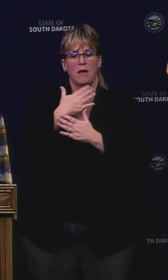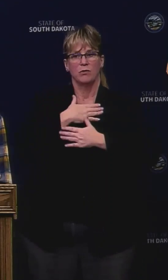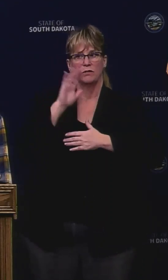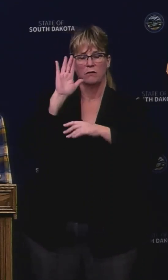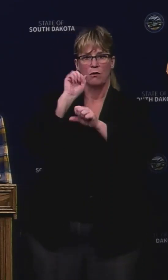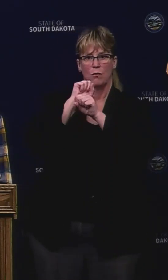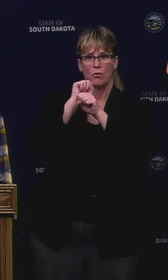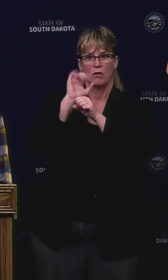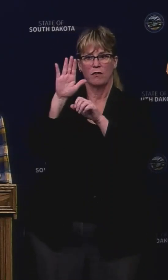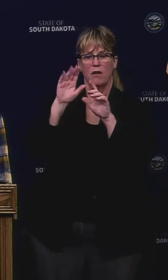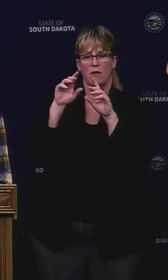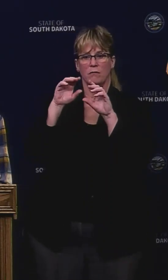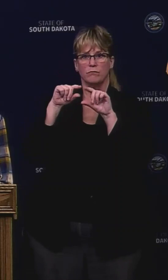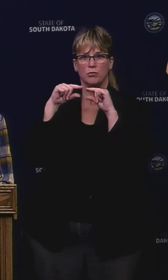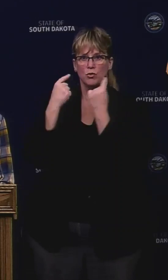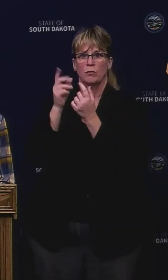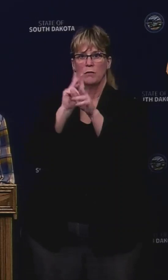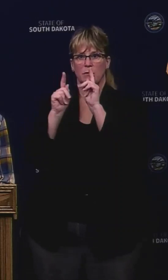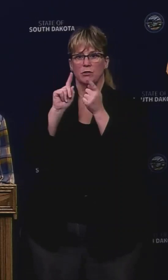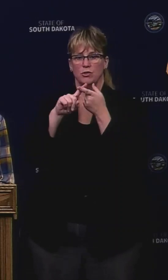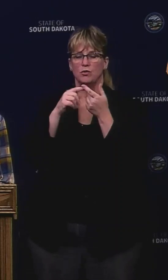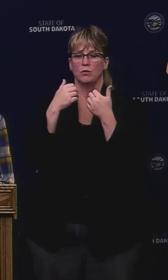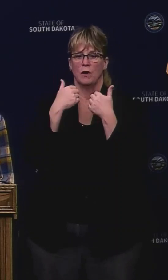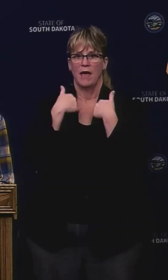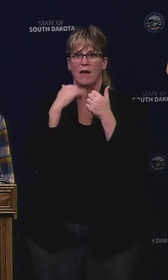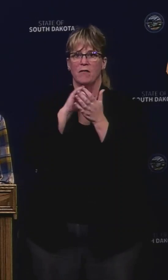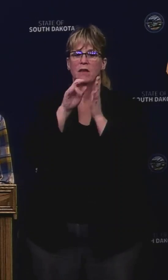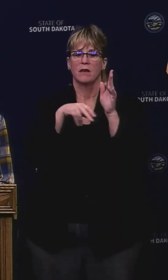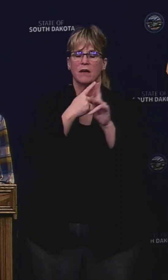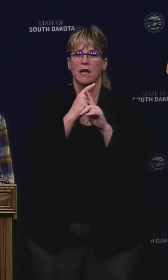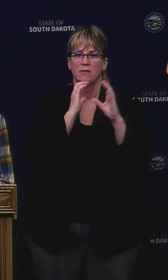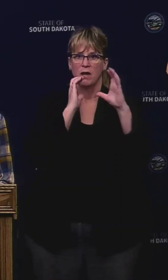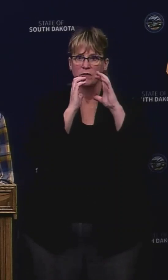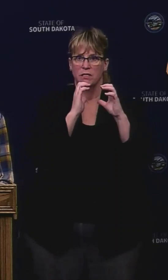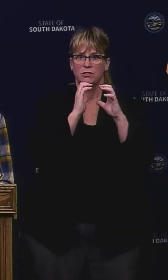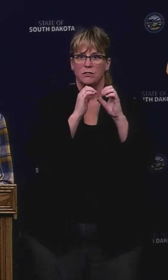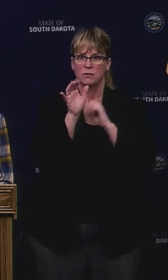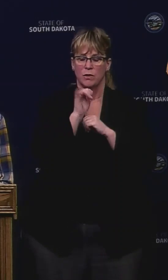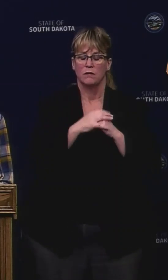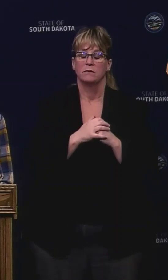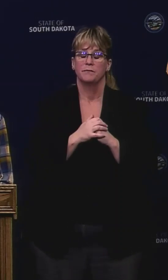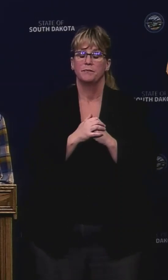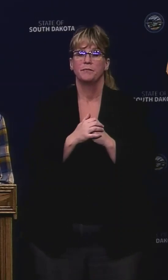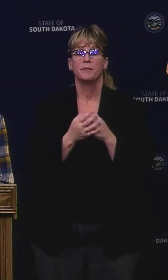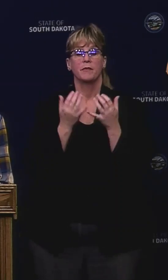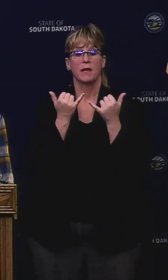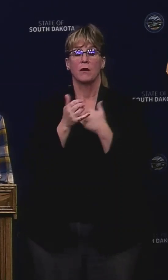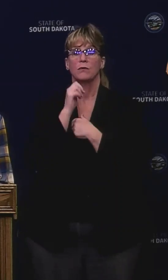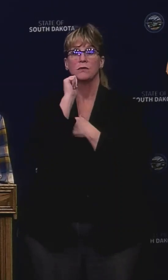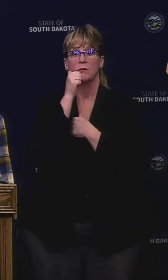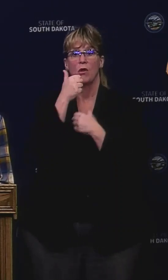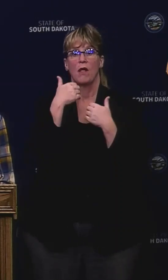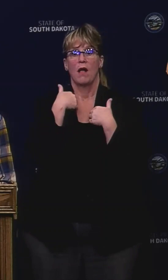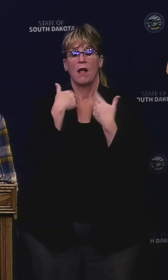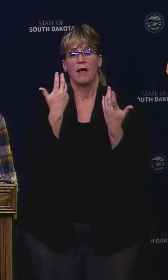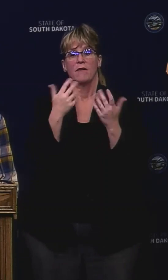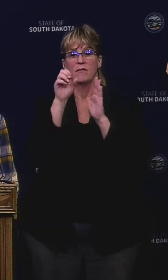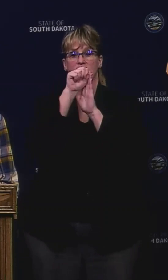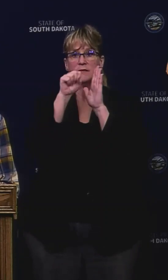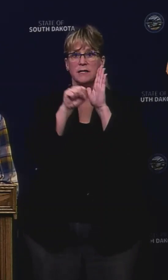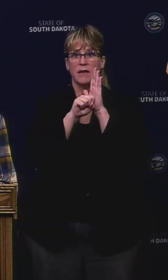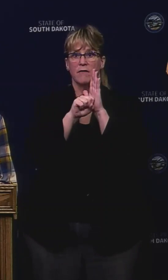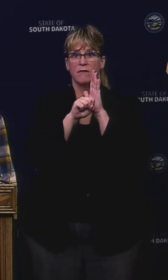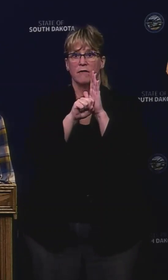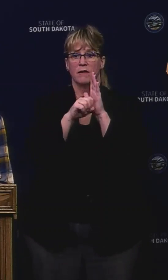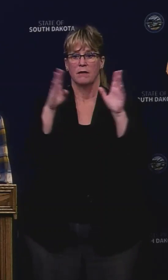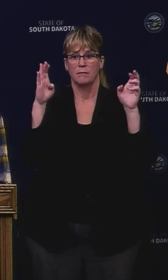and the task force for facilitating that kind of conversation as well. Tomorrow, I'll be giving the state a back